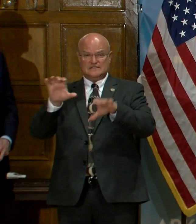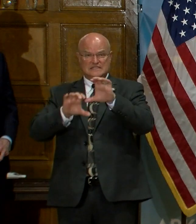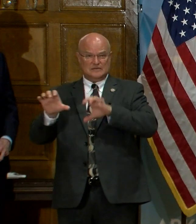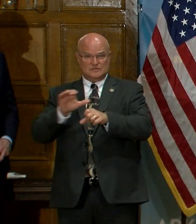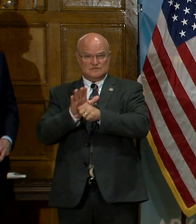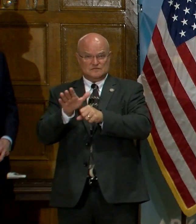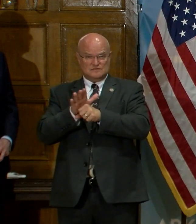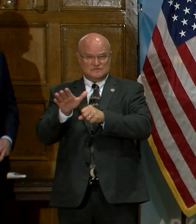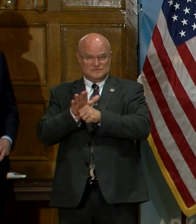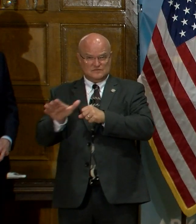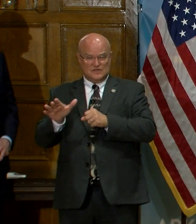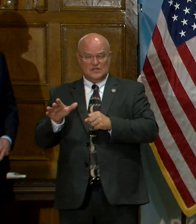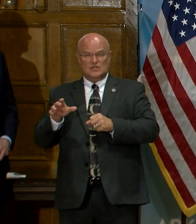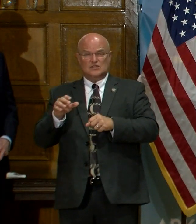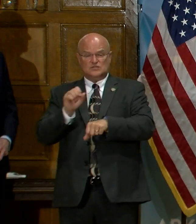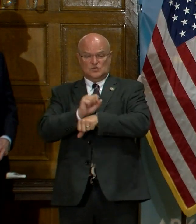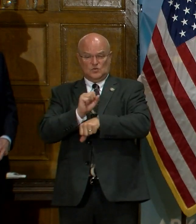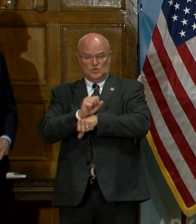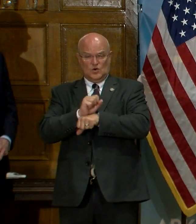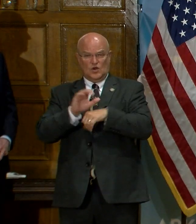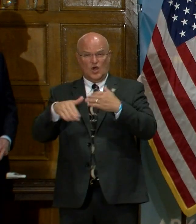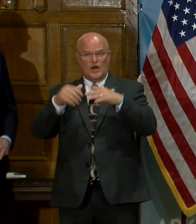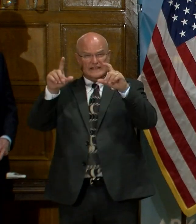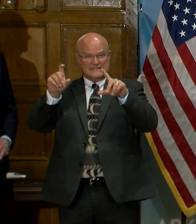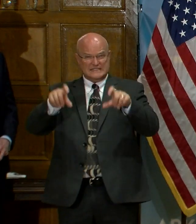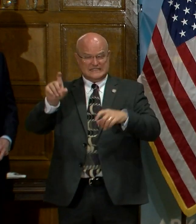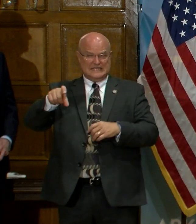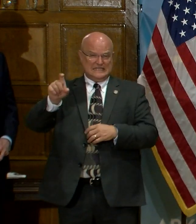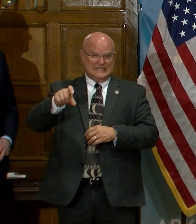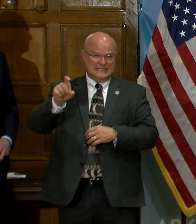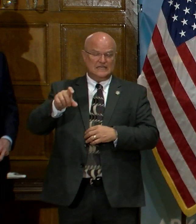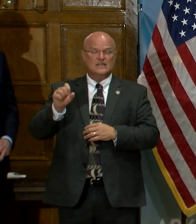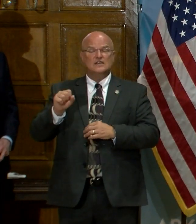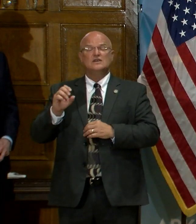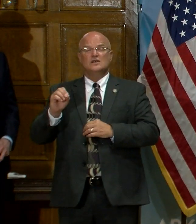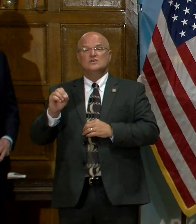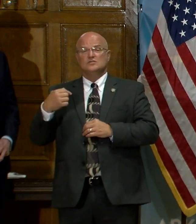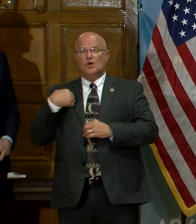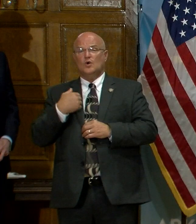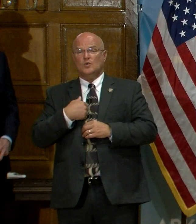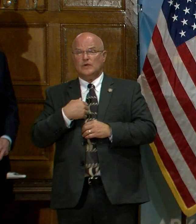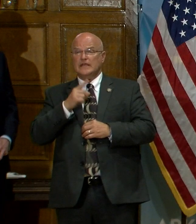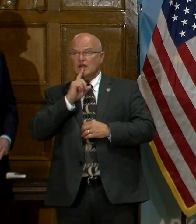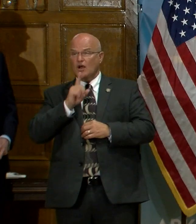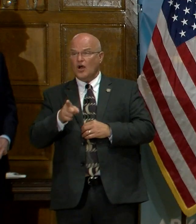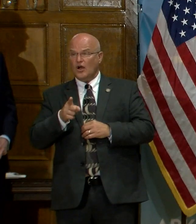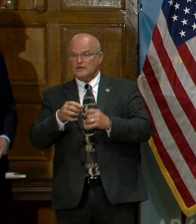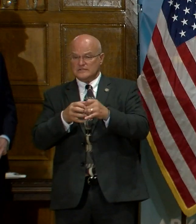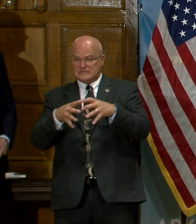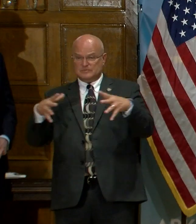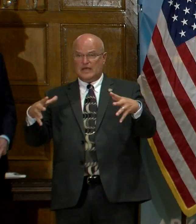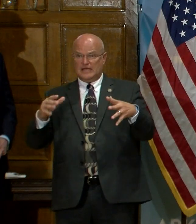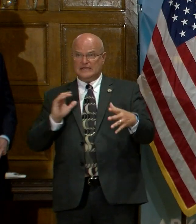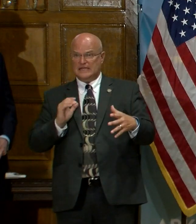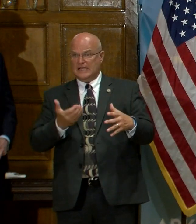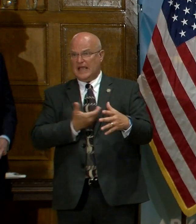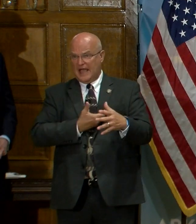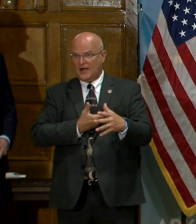get adequate reagents to do all the testing that they need to do. So we are expanding